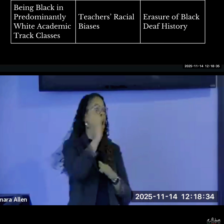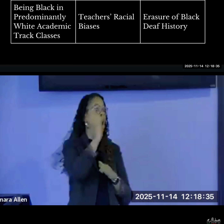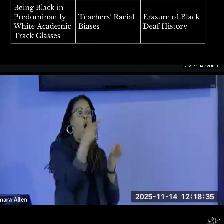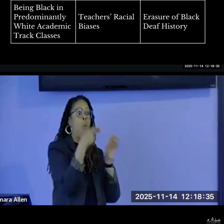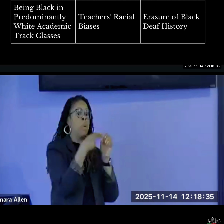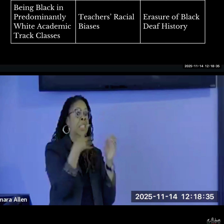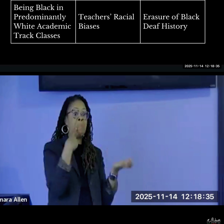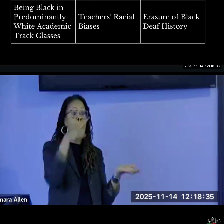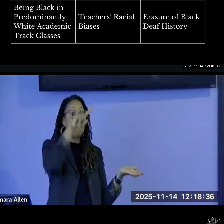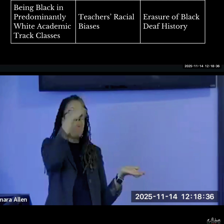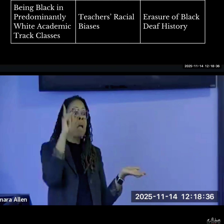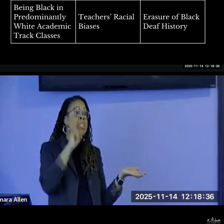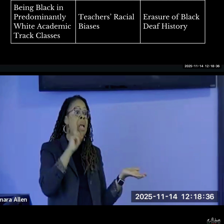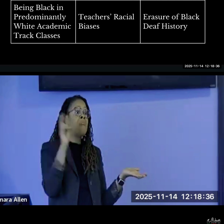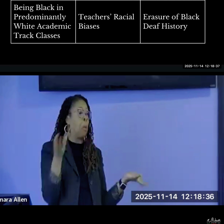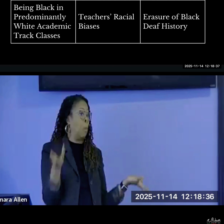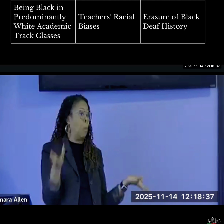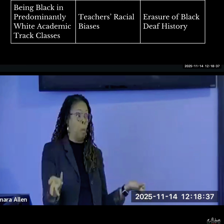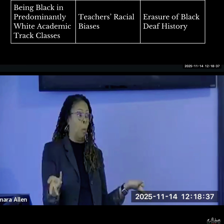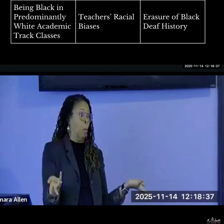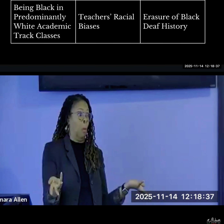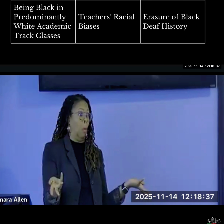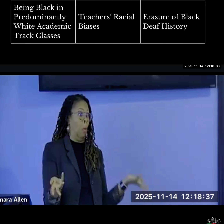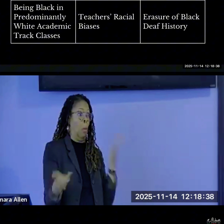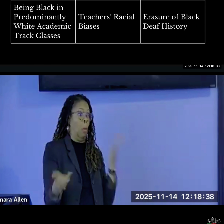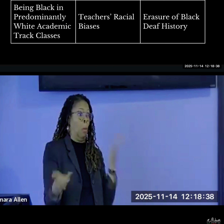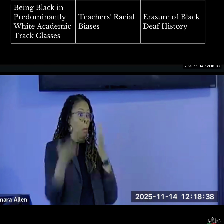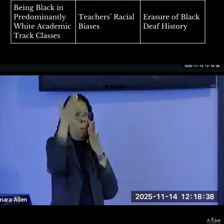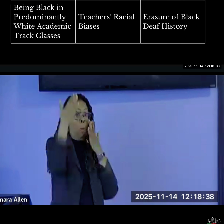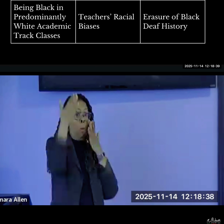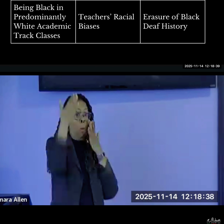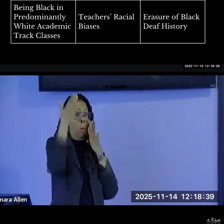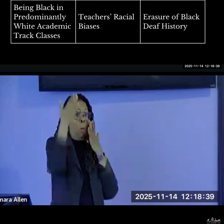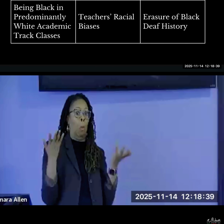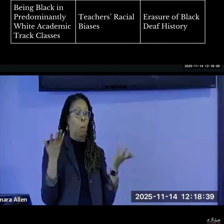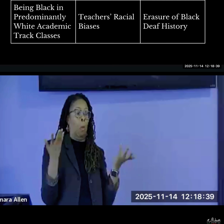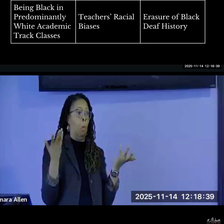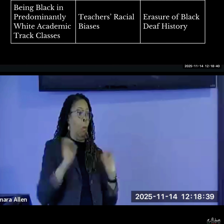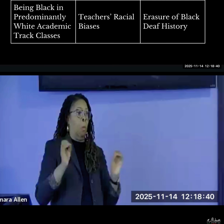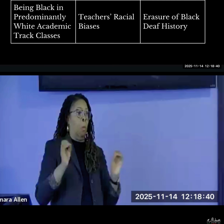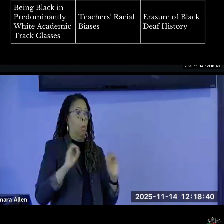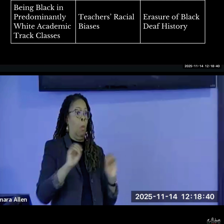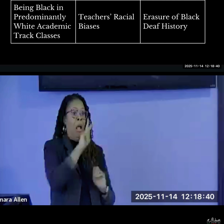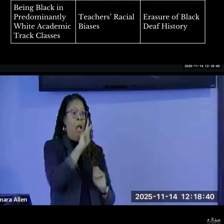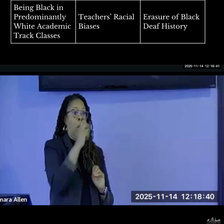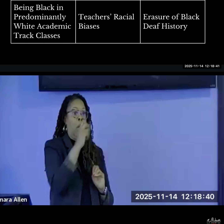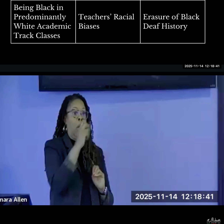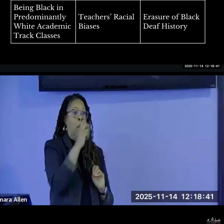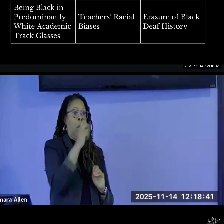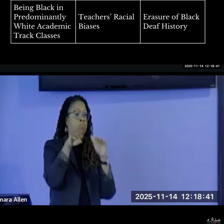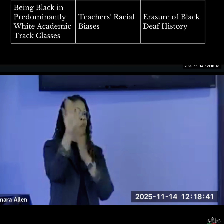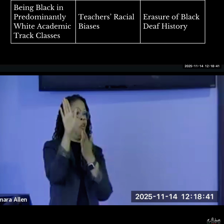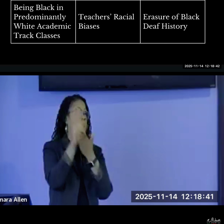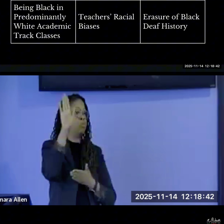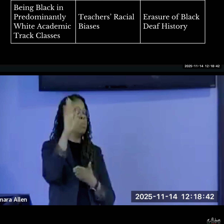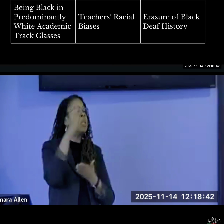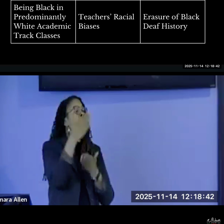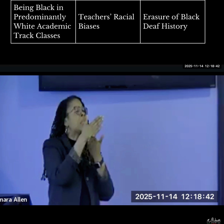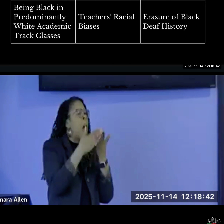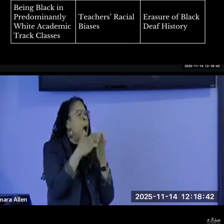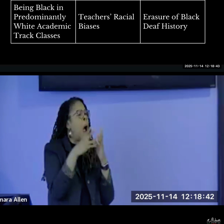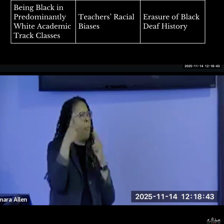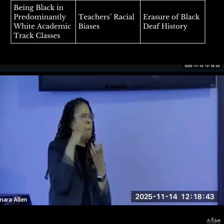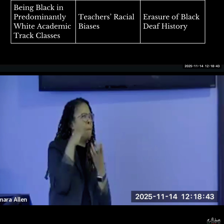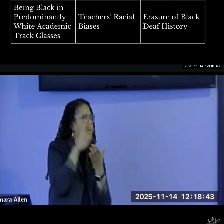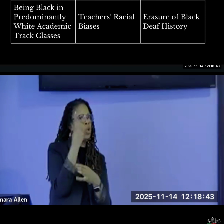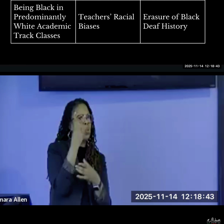and skills were questioned once they arrived to that residential school. And then the erasure of Black deaf history. They